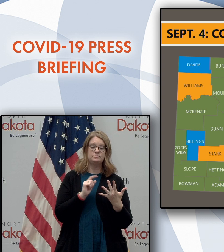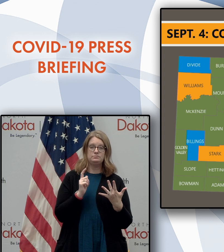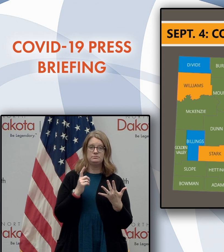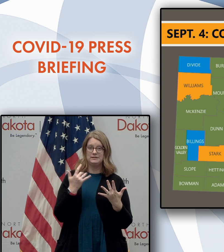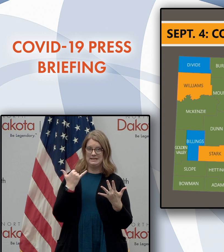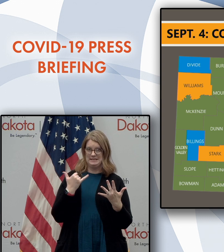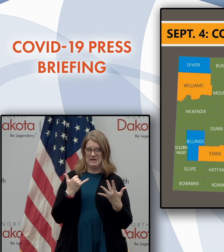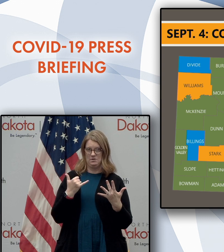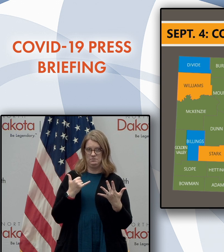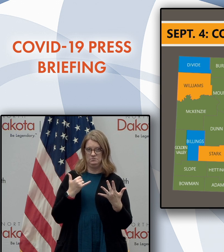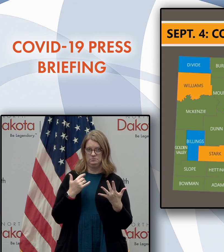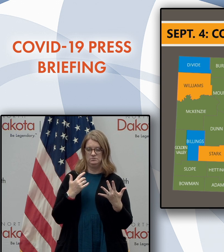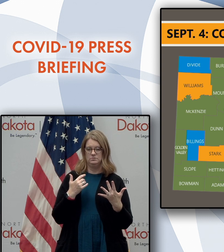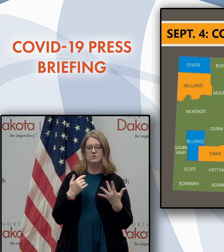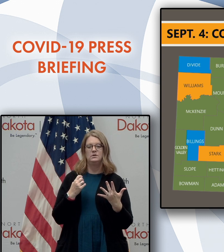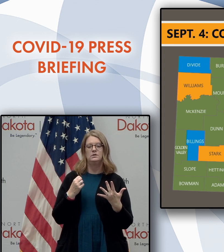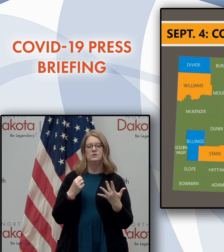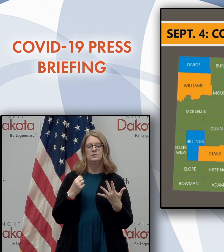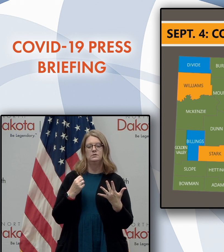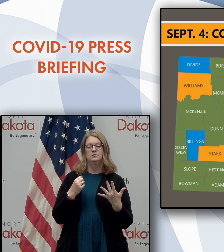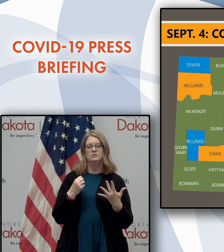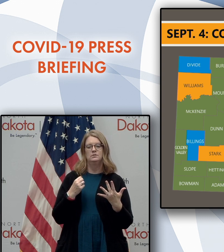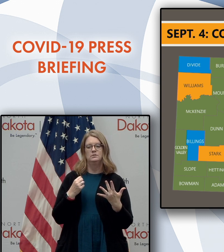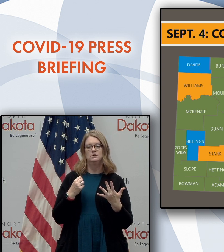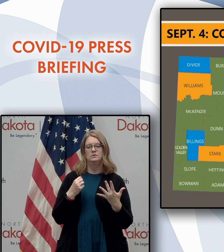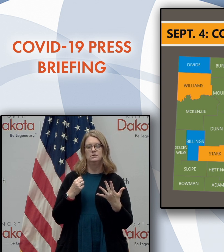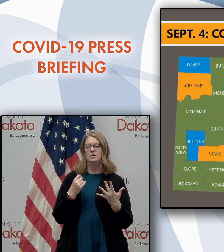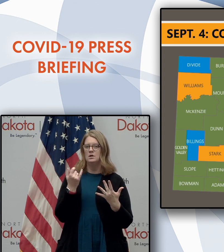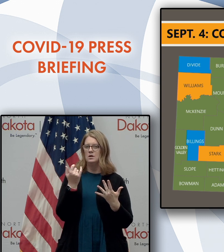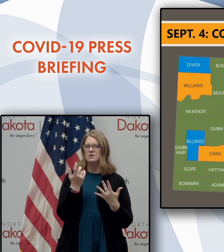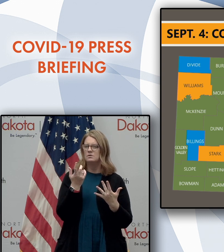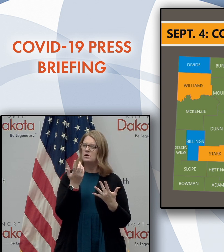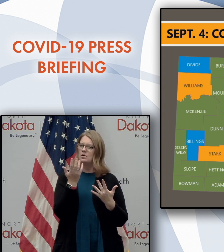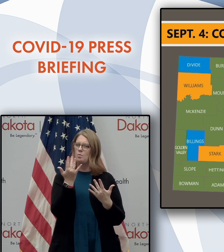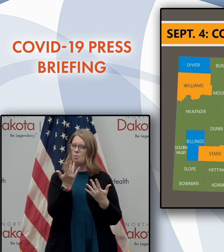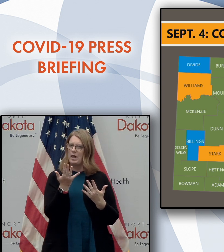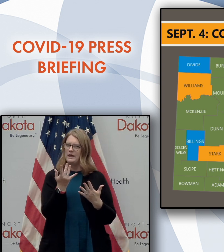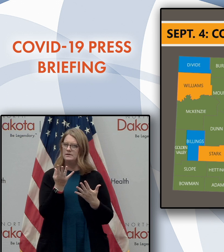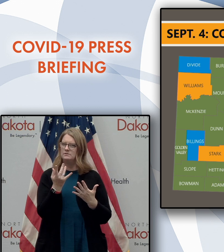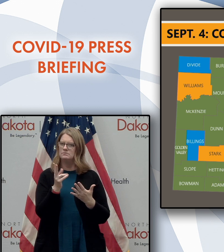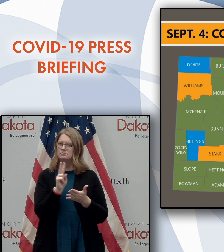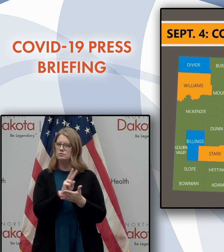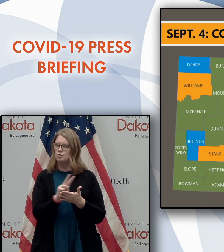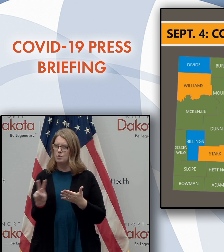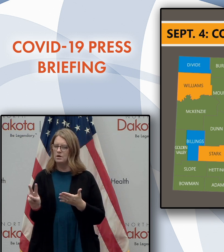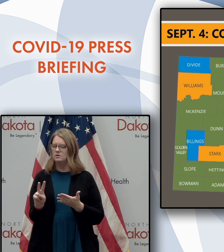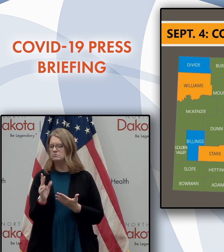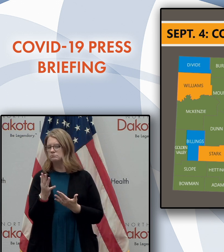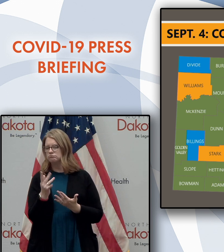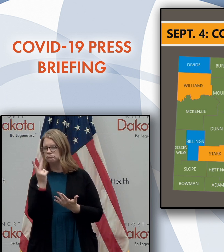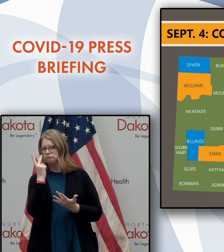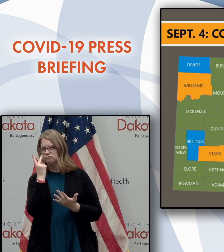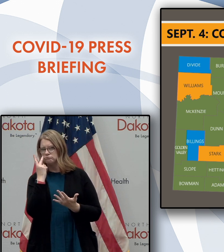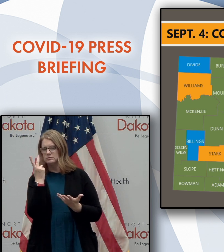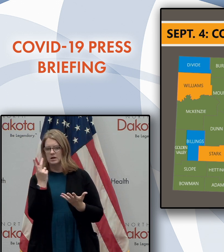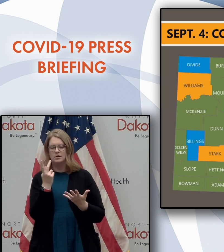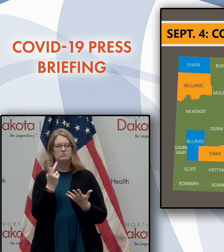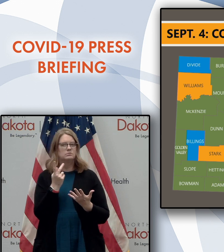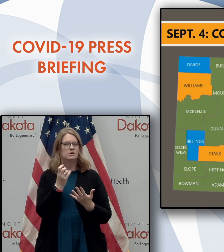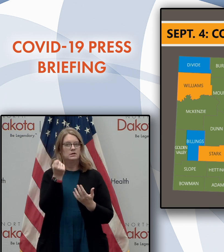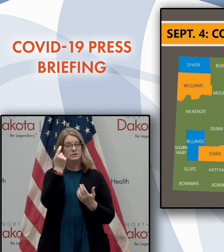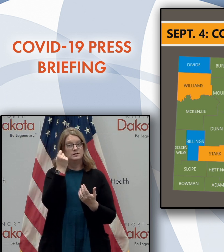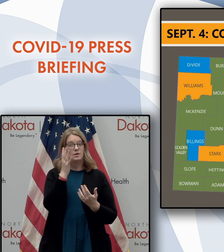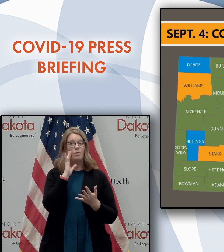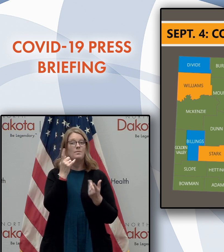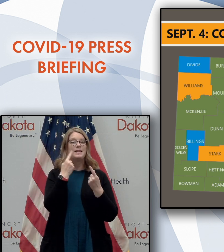were. We said that we would wait a couple of weeks. A couple of weeks have gone by, and so today we're going to announce some changes